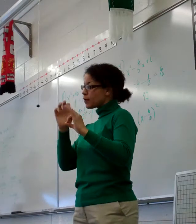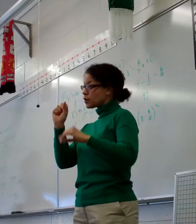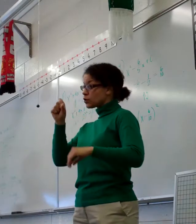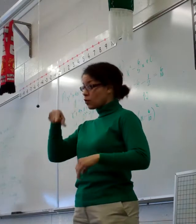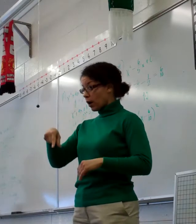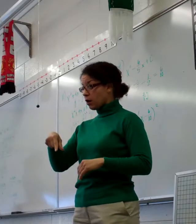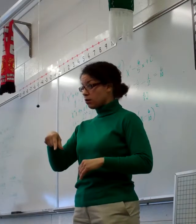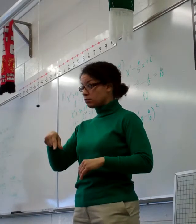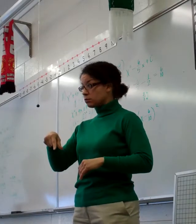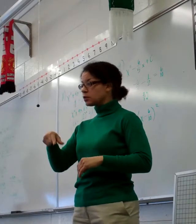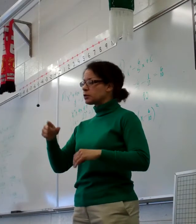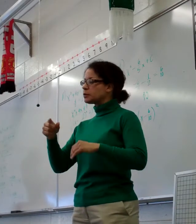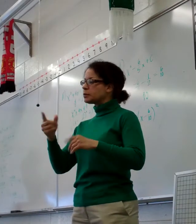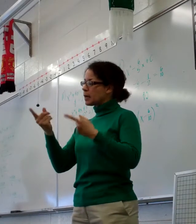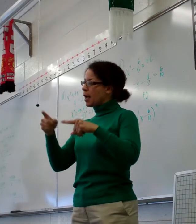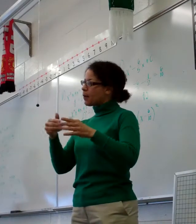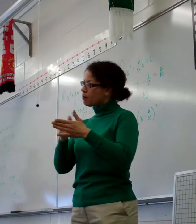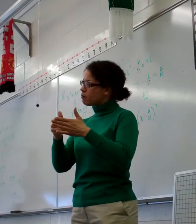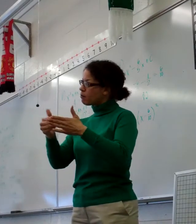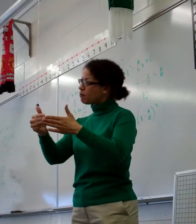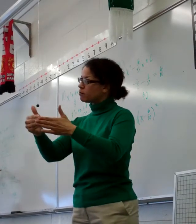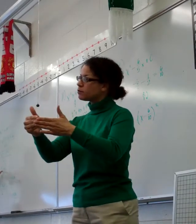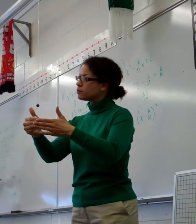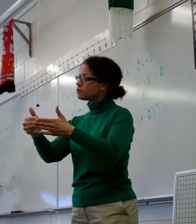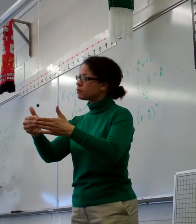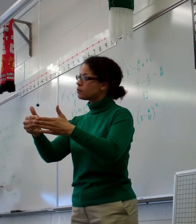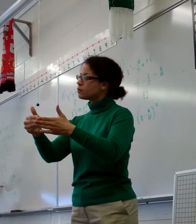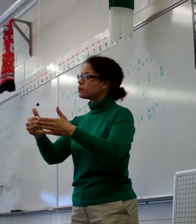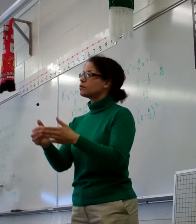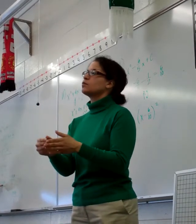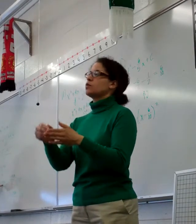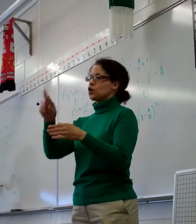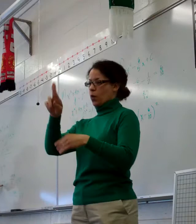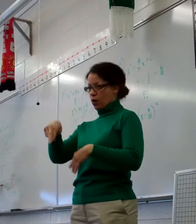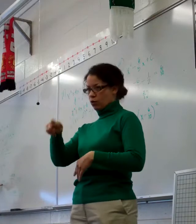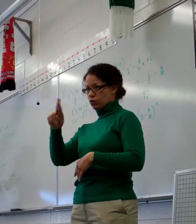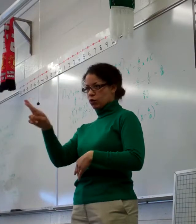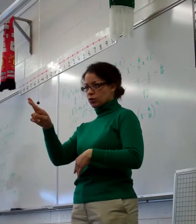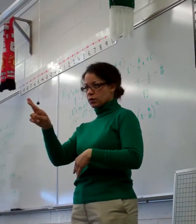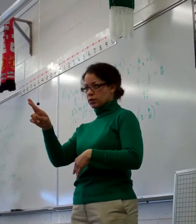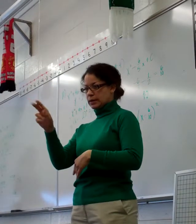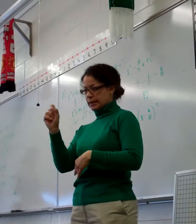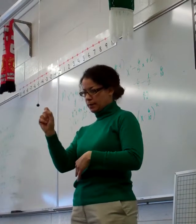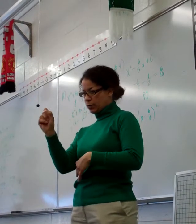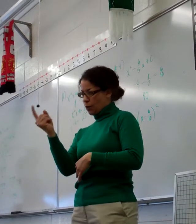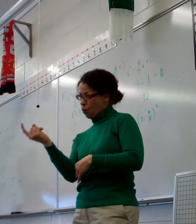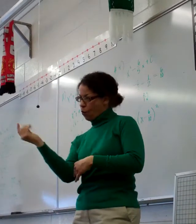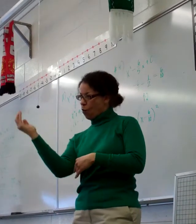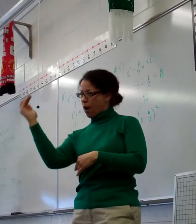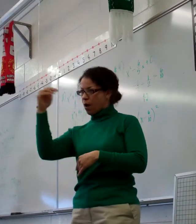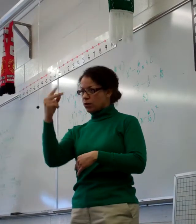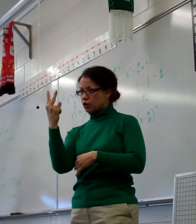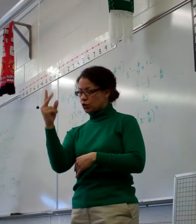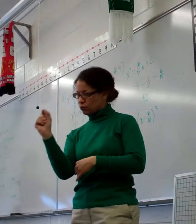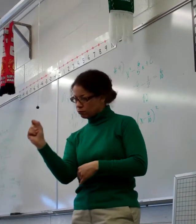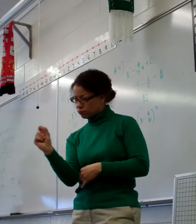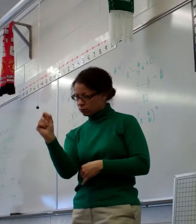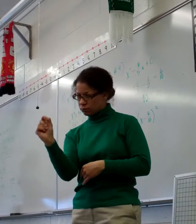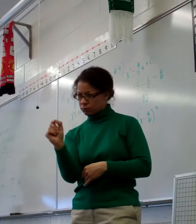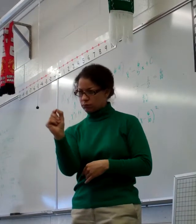of times, you're going to square root it, round to 2 decimal places, and you still follow the same steps, but your